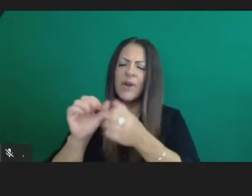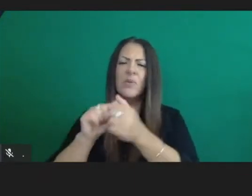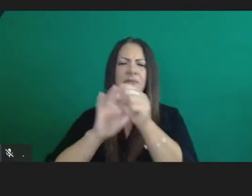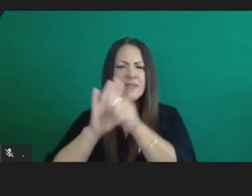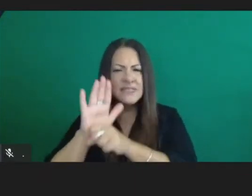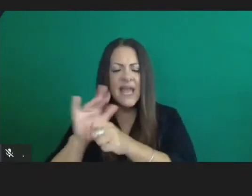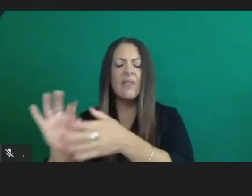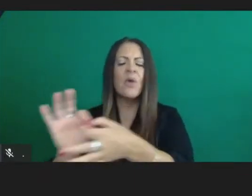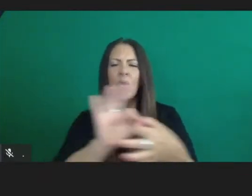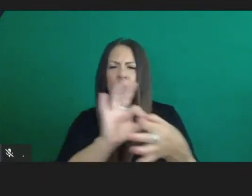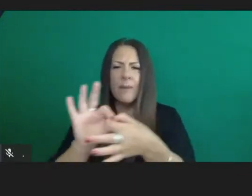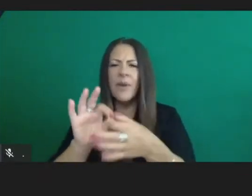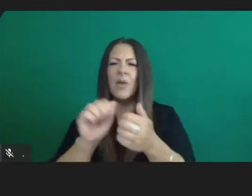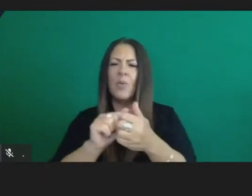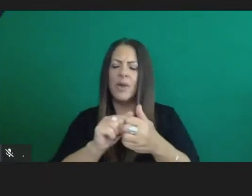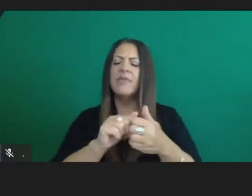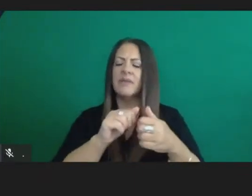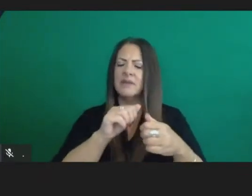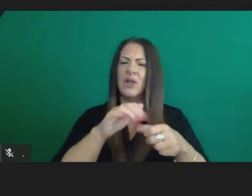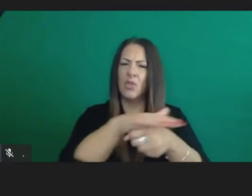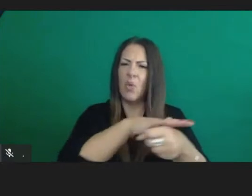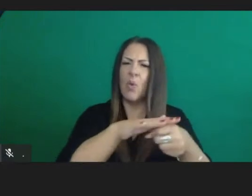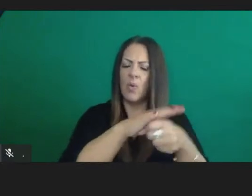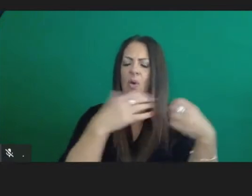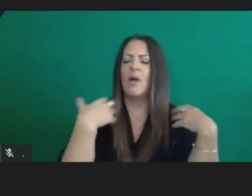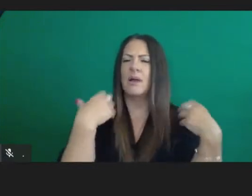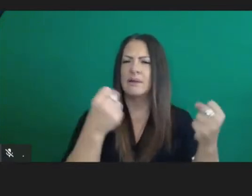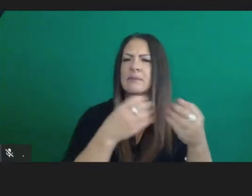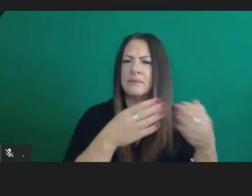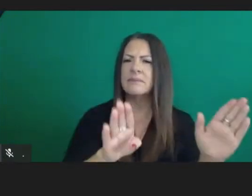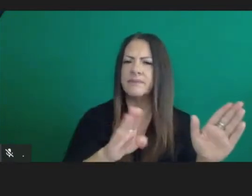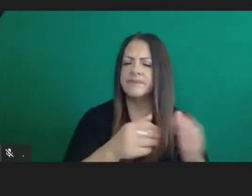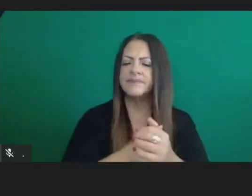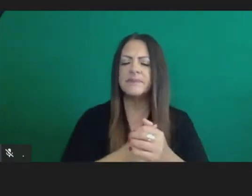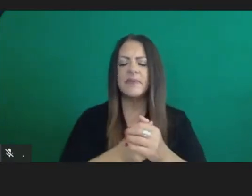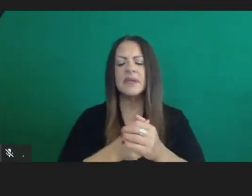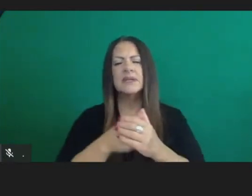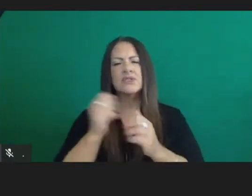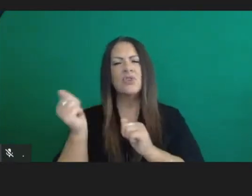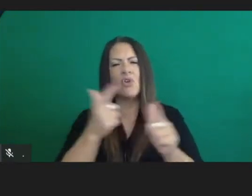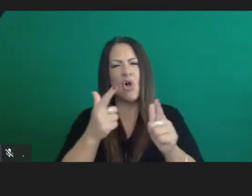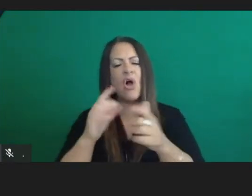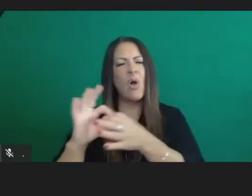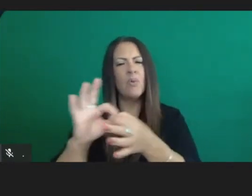elected leaders, really helping support what happens in each of those places.